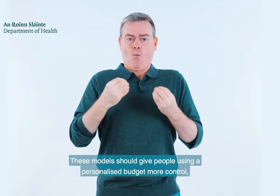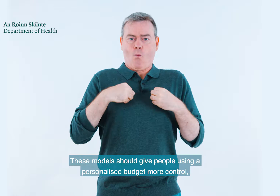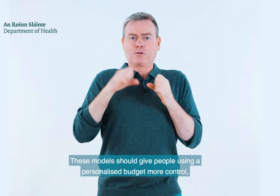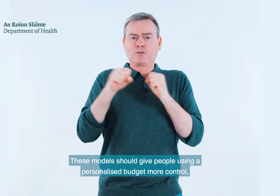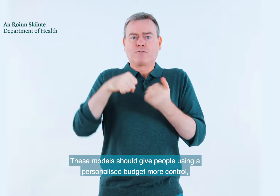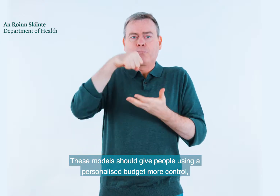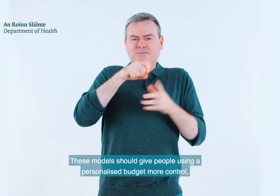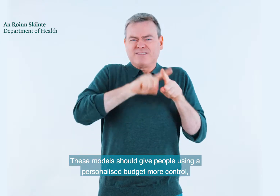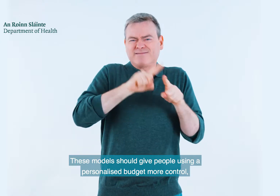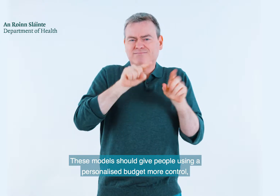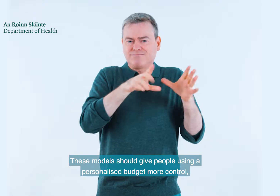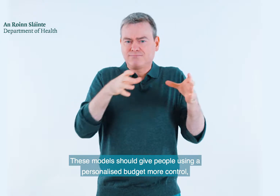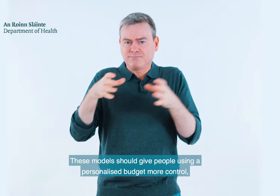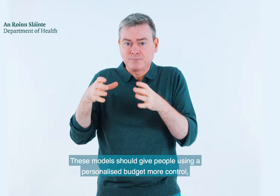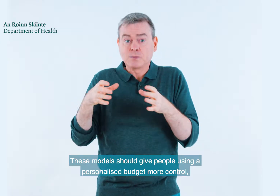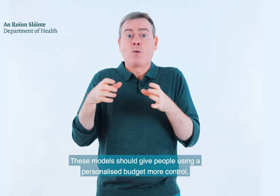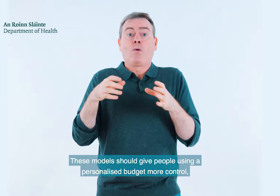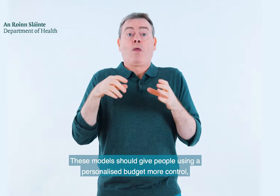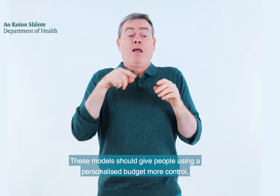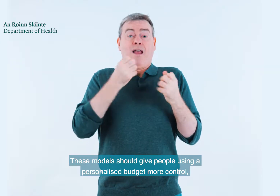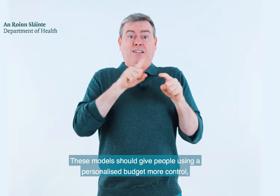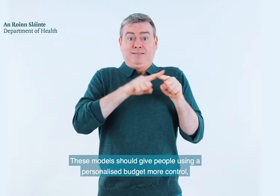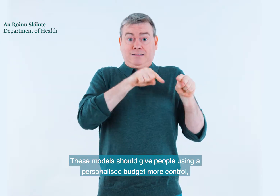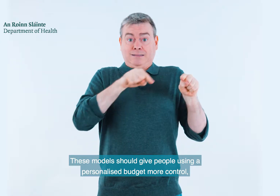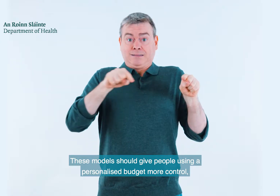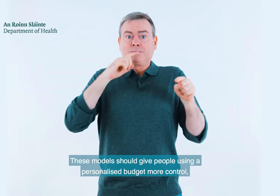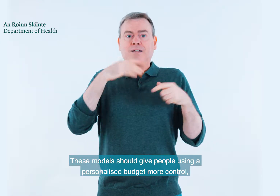These models should give people using a personalised budget more control,